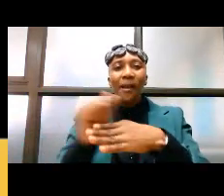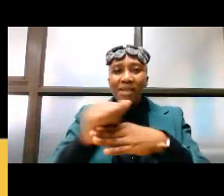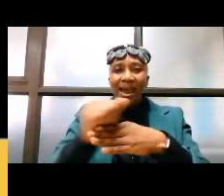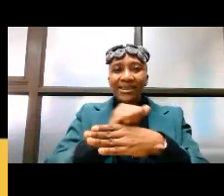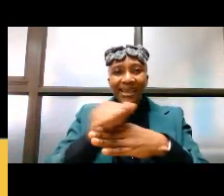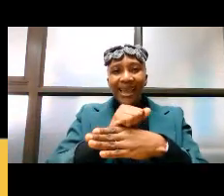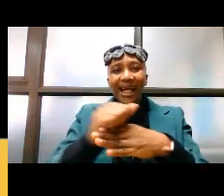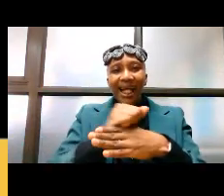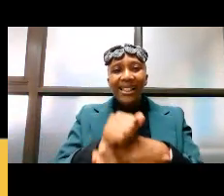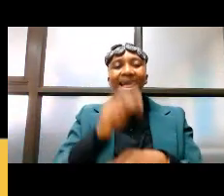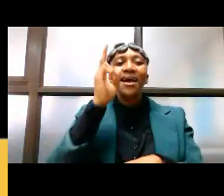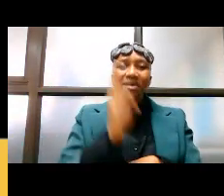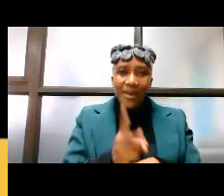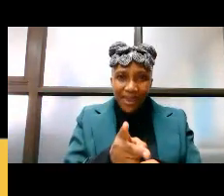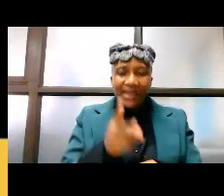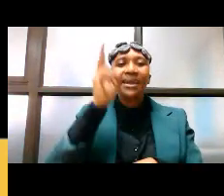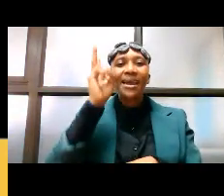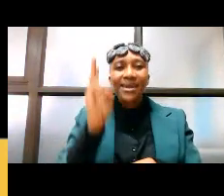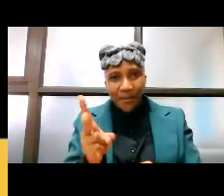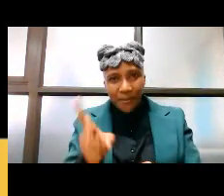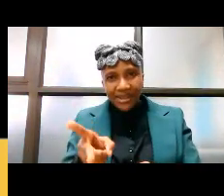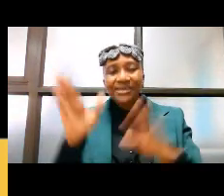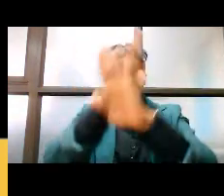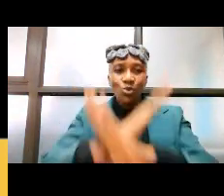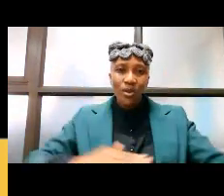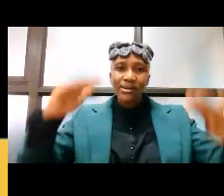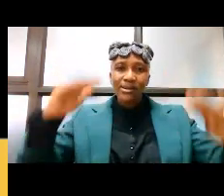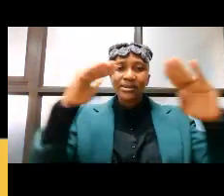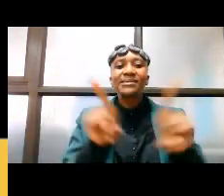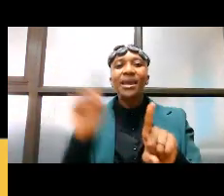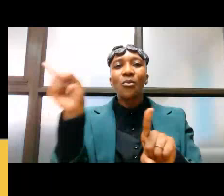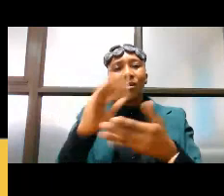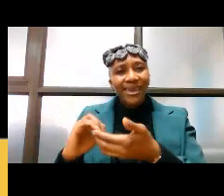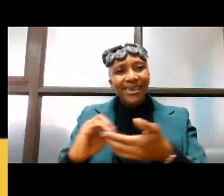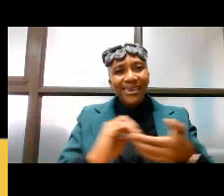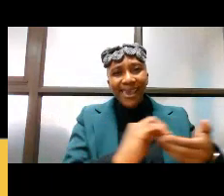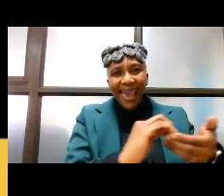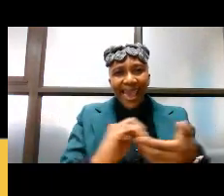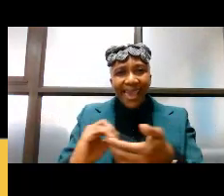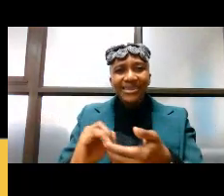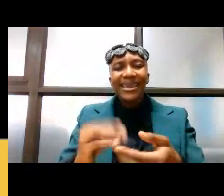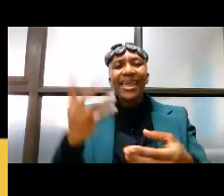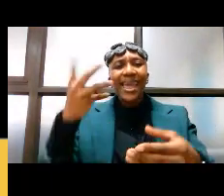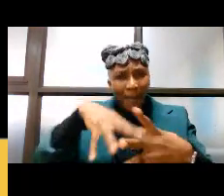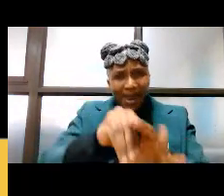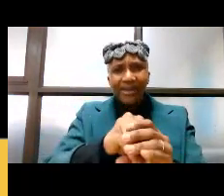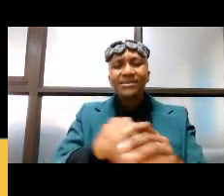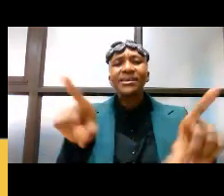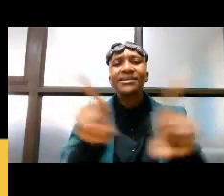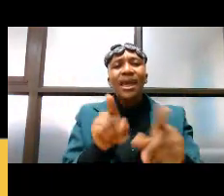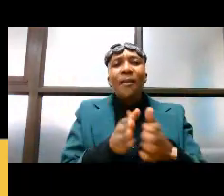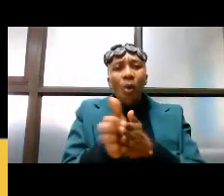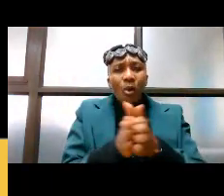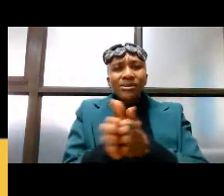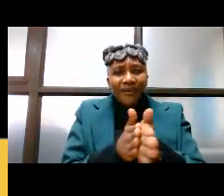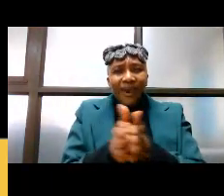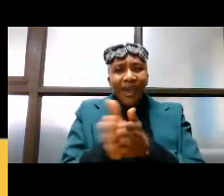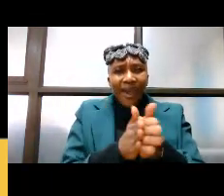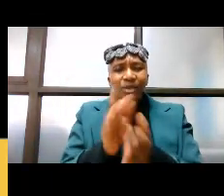repeated situations, and engaged and immersed and motivated because they were going to